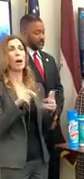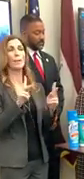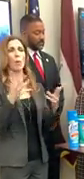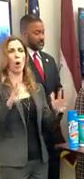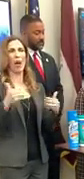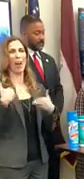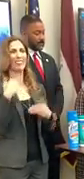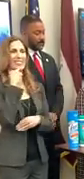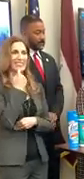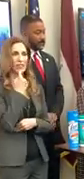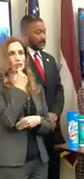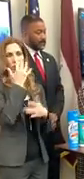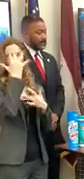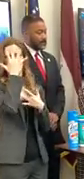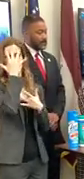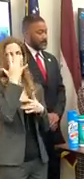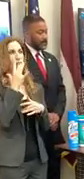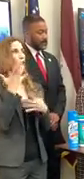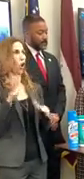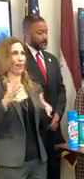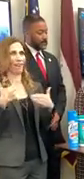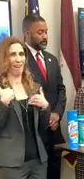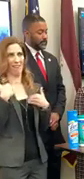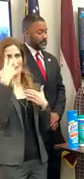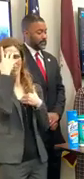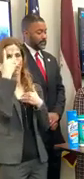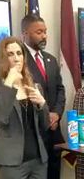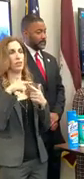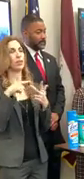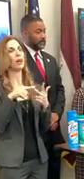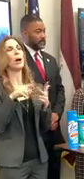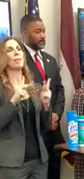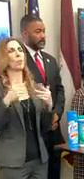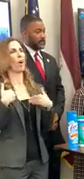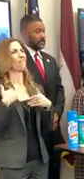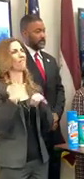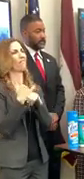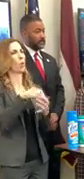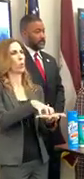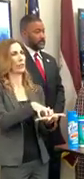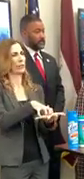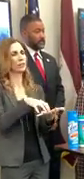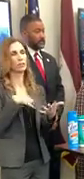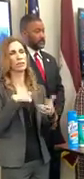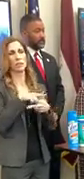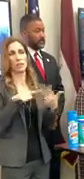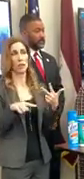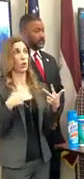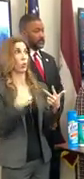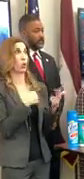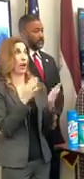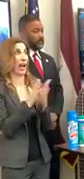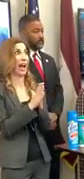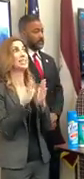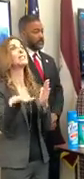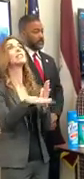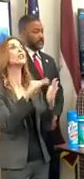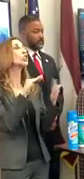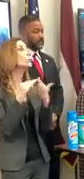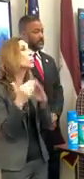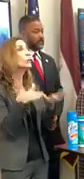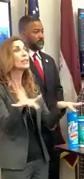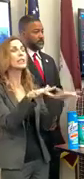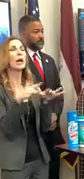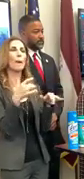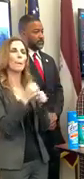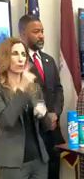underlying medical condition, and anyone who is immunocompromised. And that is why we are asking our community to